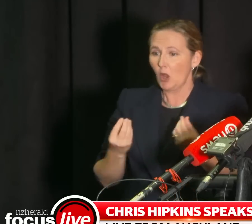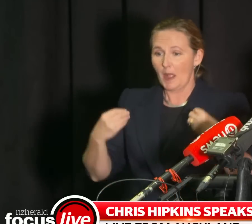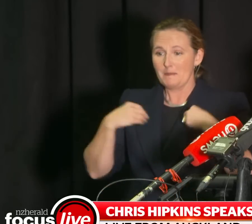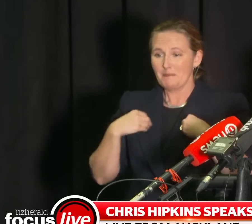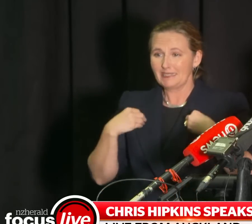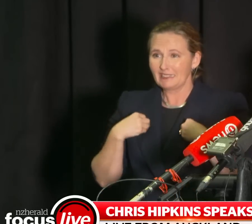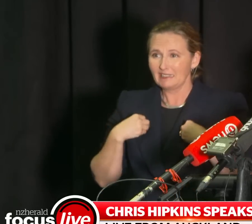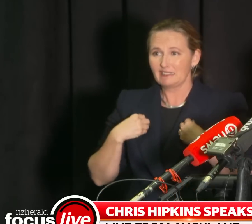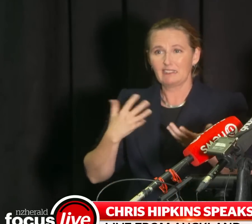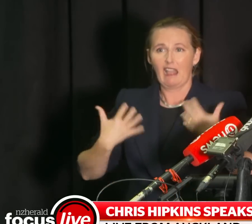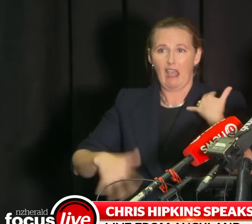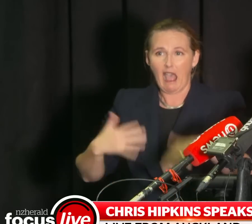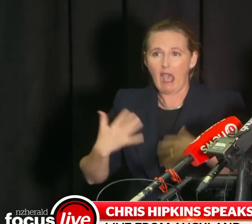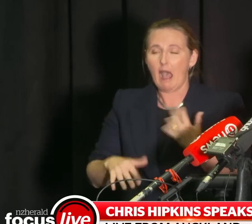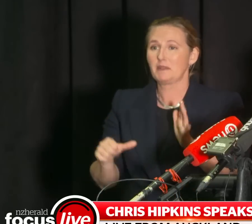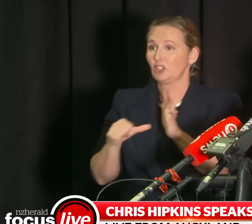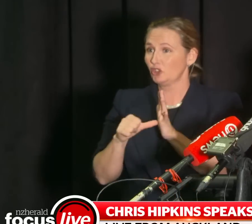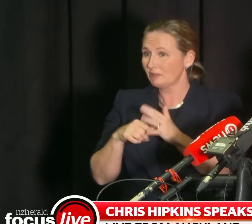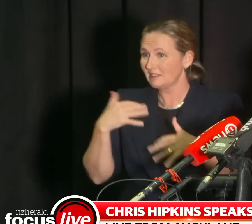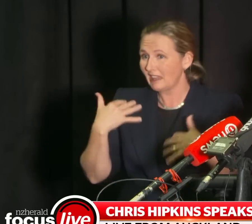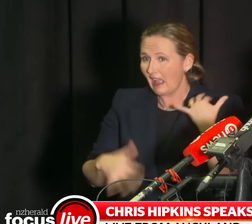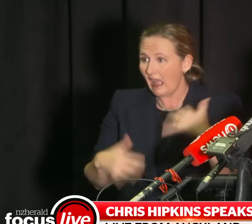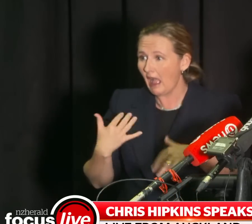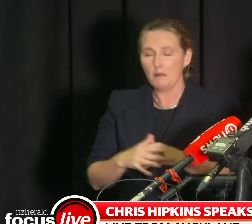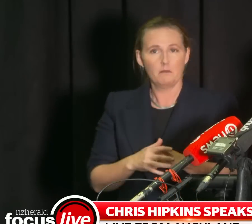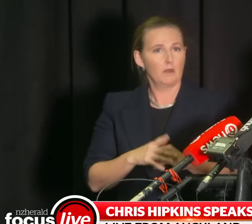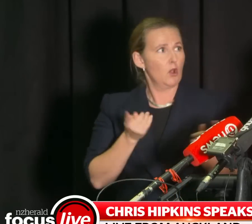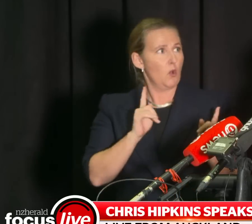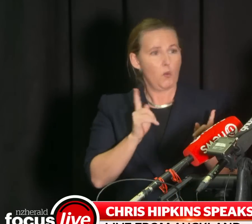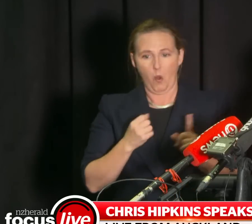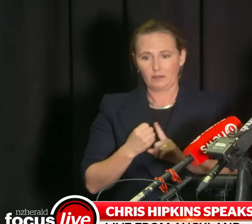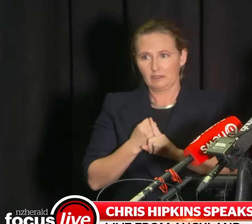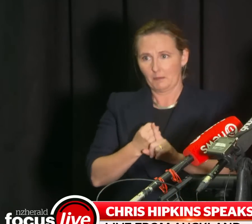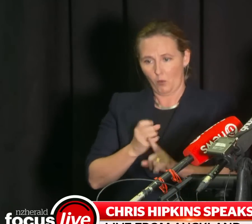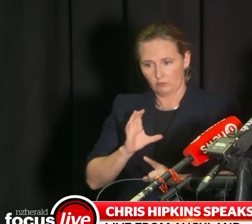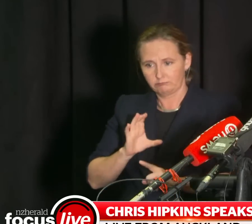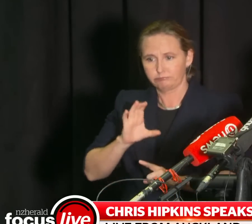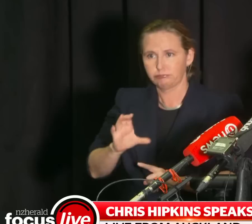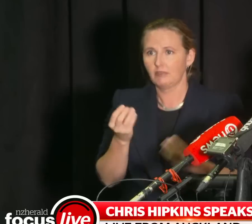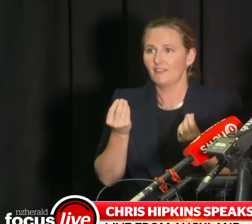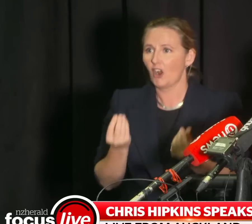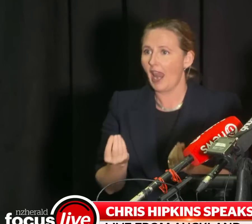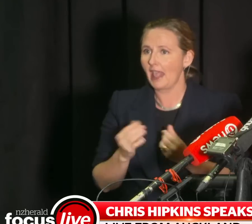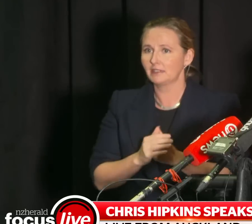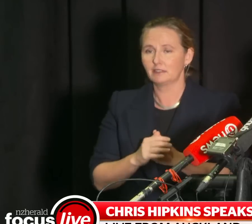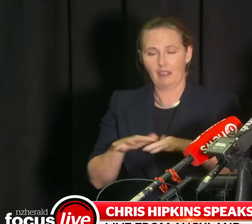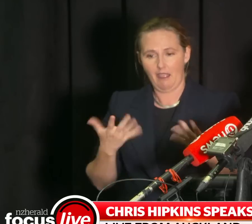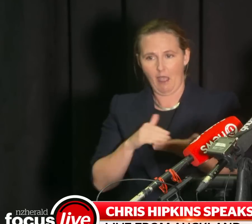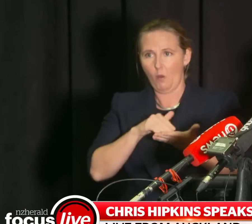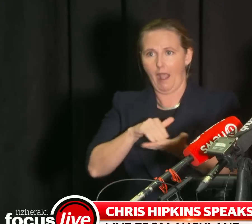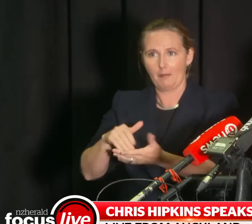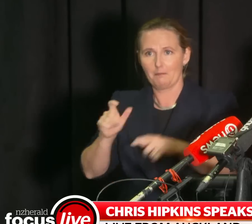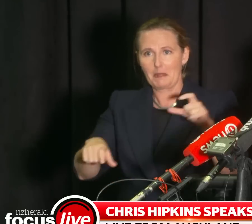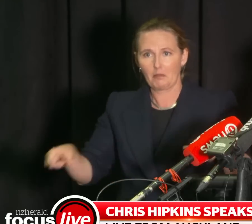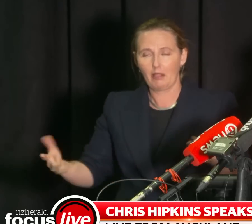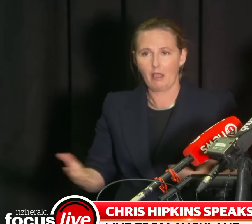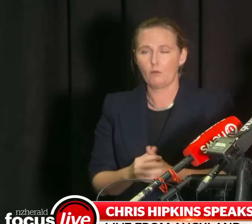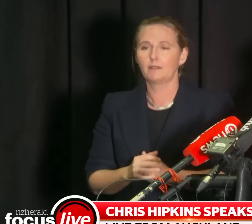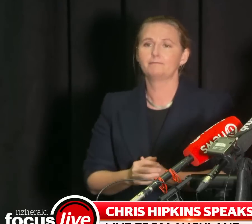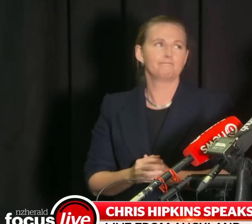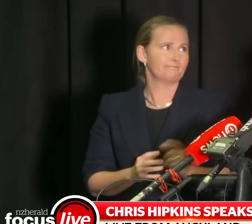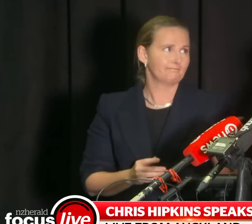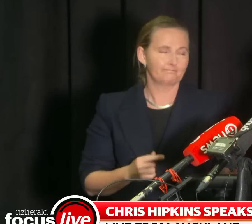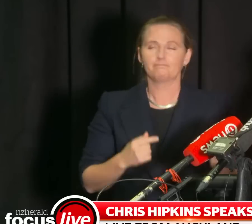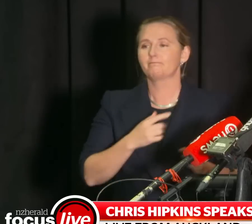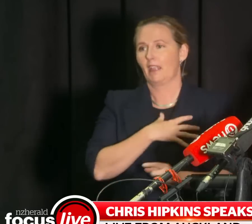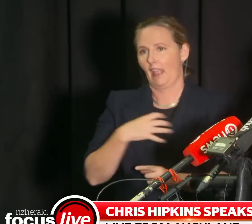hurting, insurance and all that. What sort of are you going to provide financially for people and to help out in that sense? We're very aware